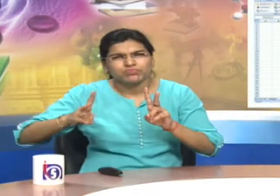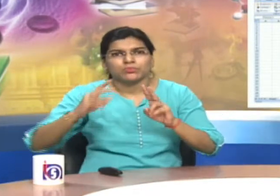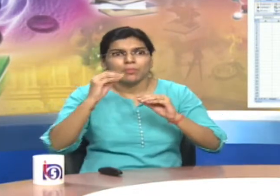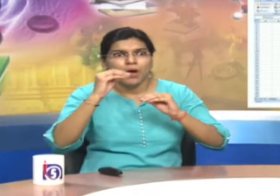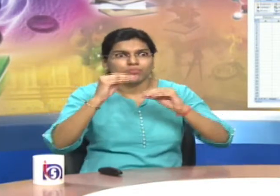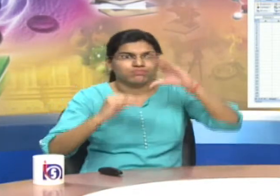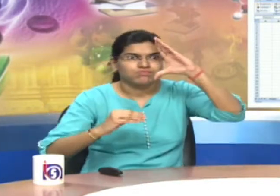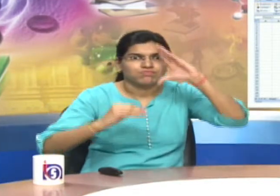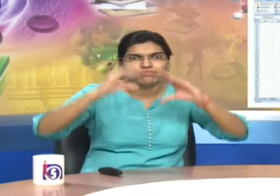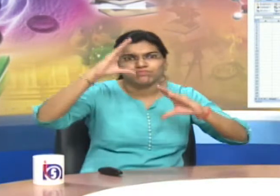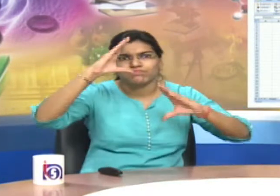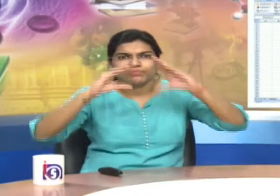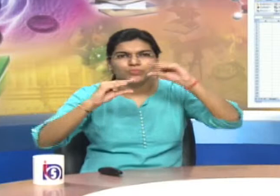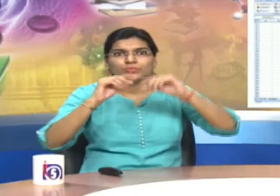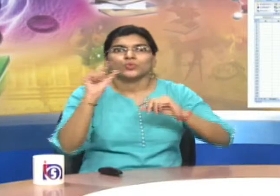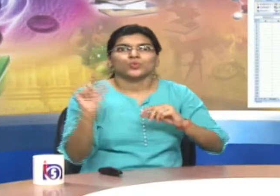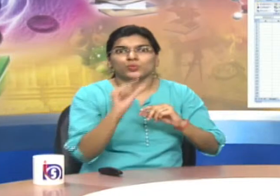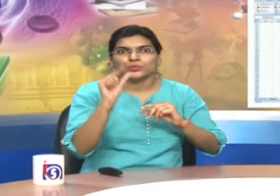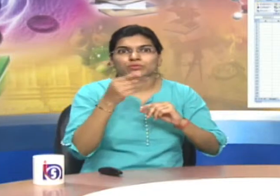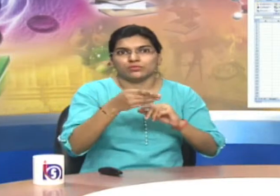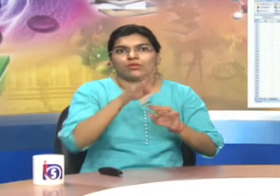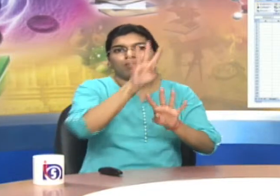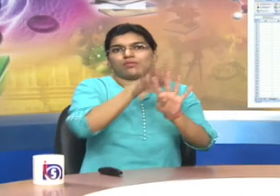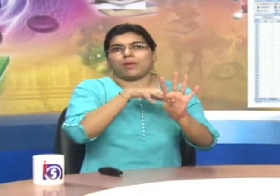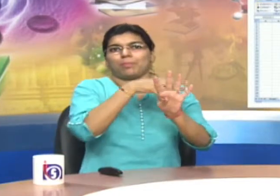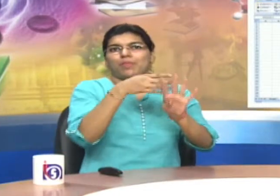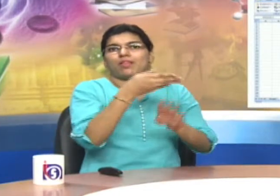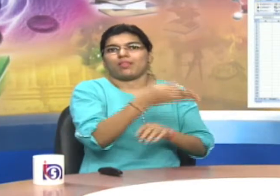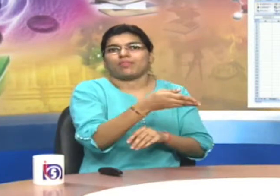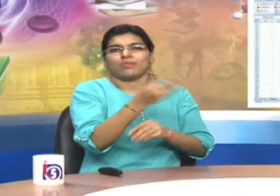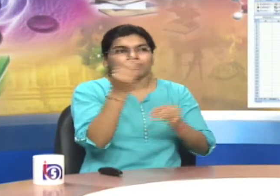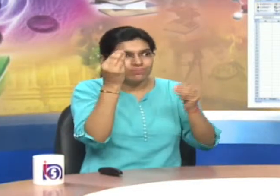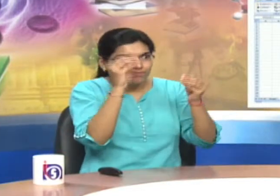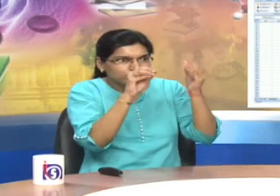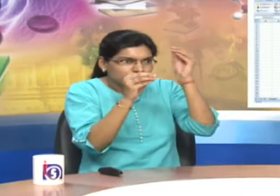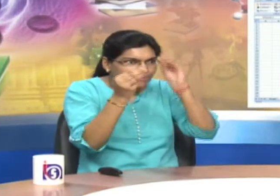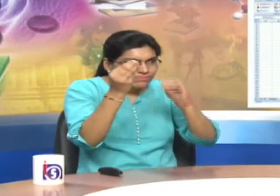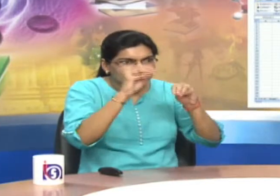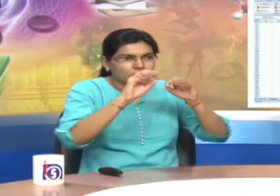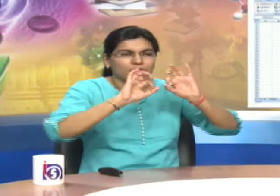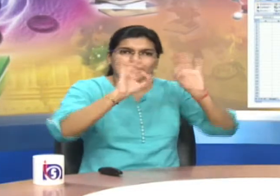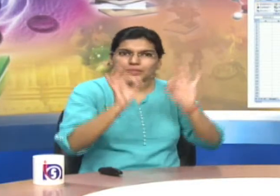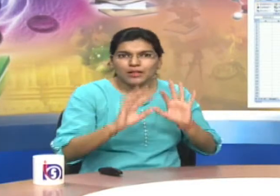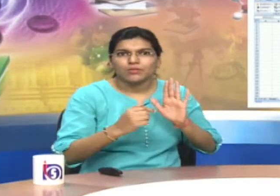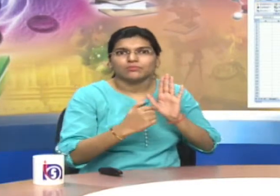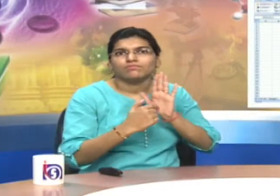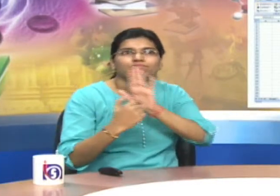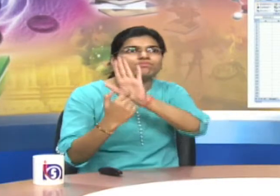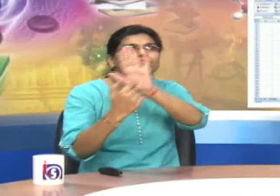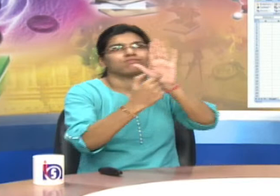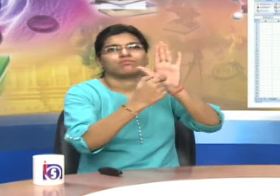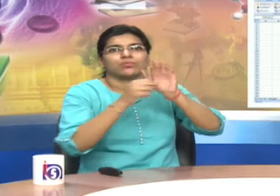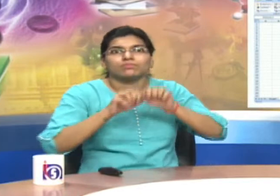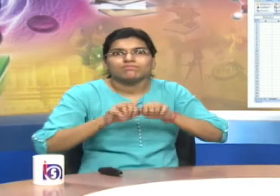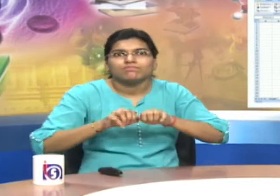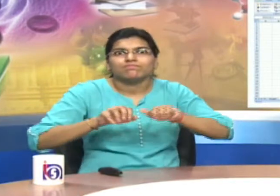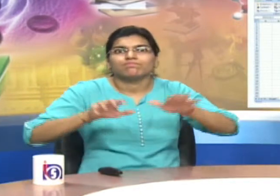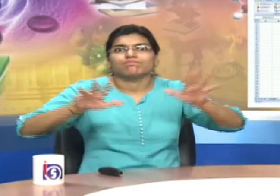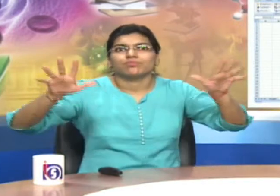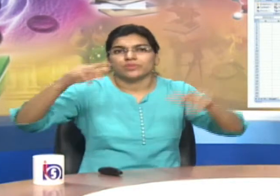when you have to go to market to buy gold. Gold also has so many ups and downs. Every day there is some fluctuation in the